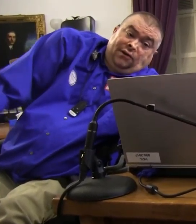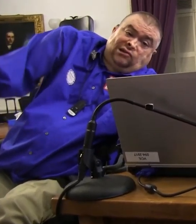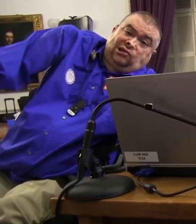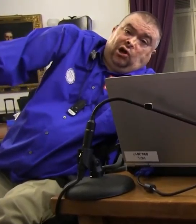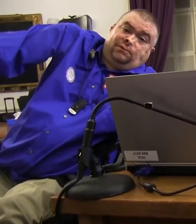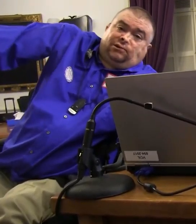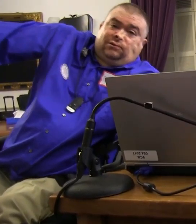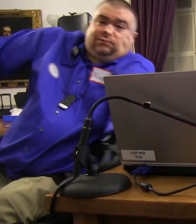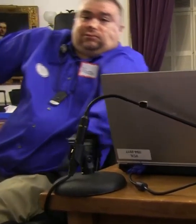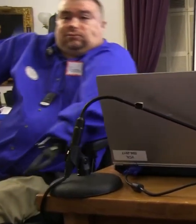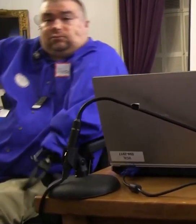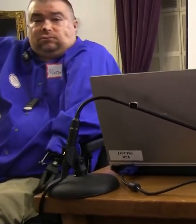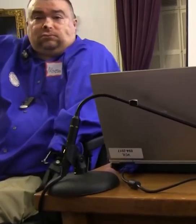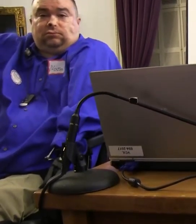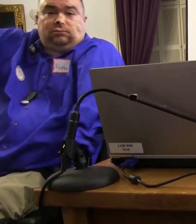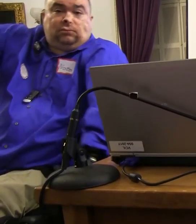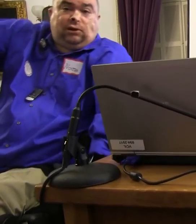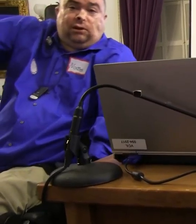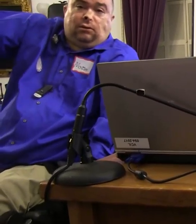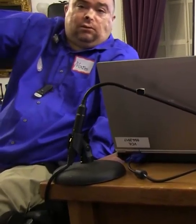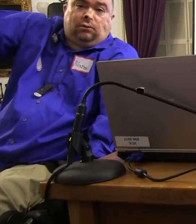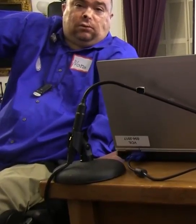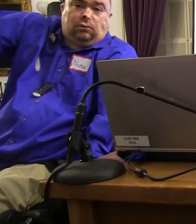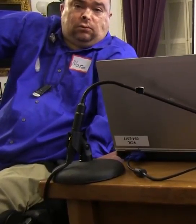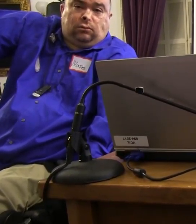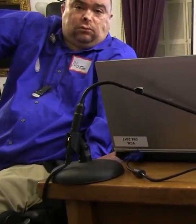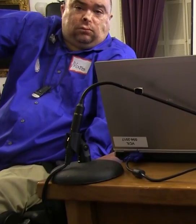obviously this you just one question